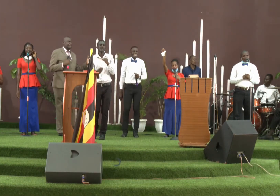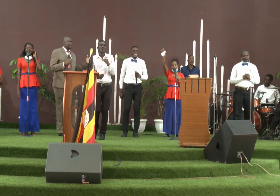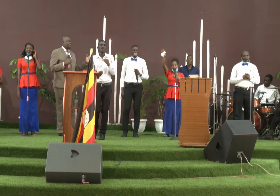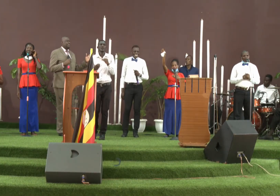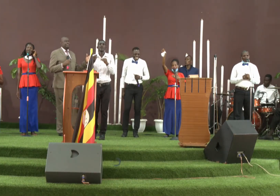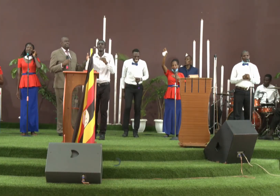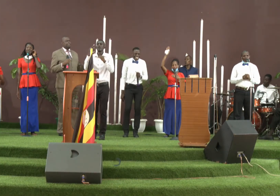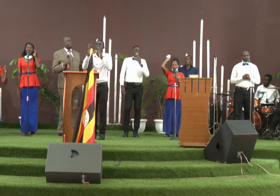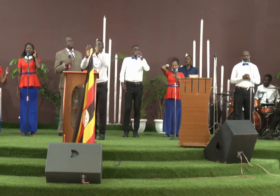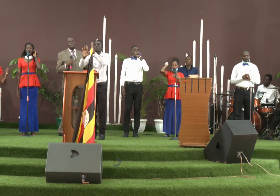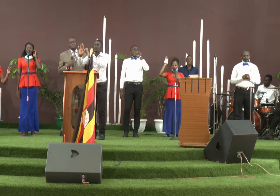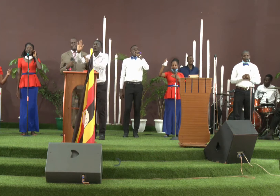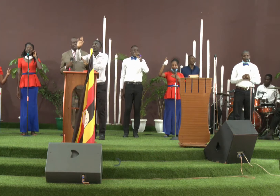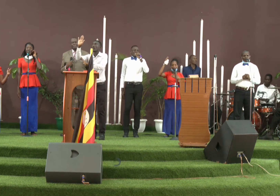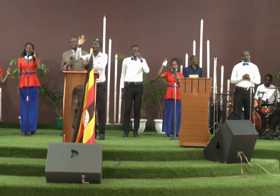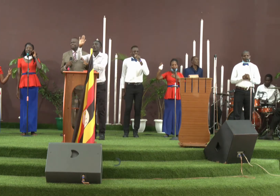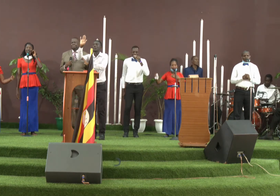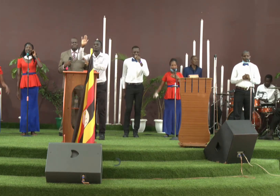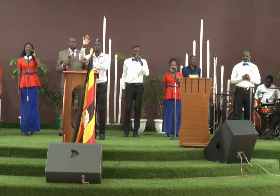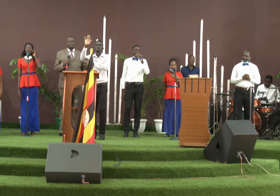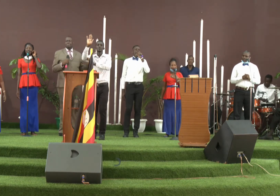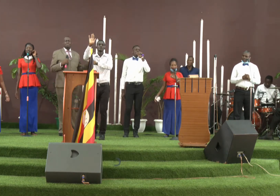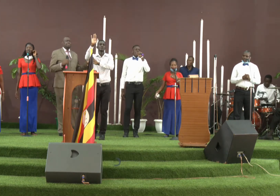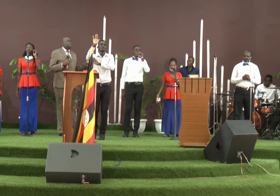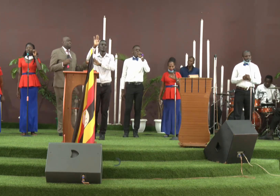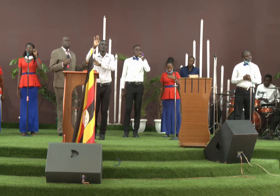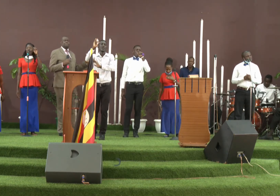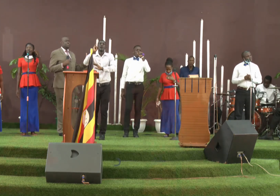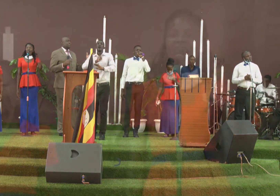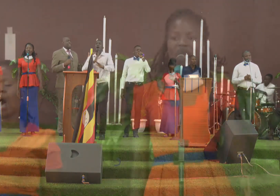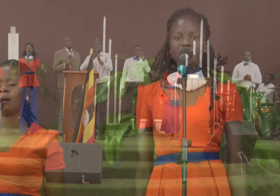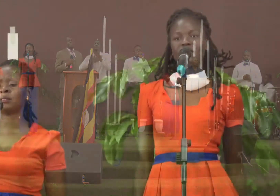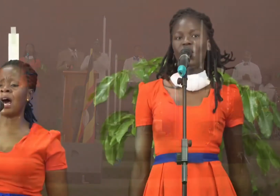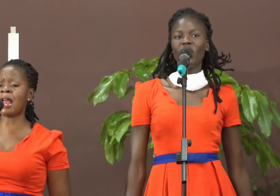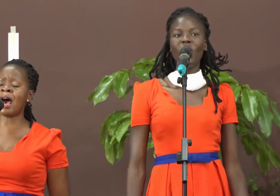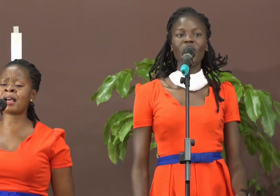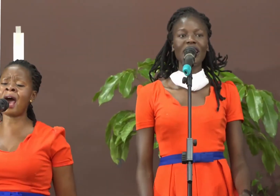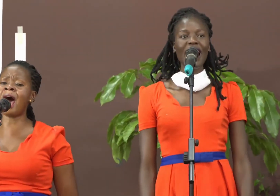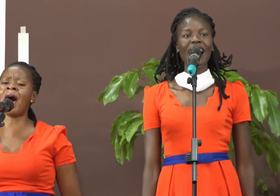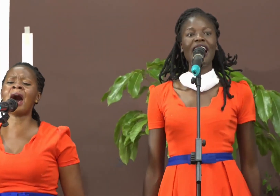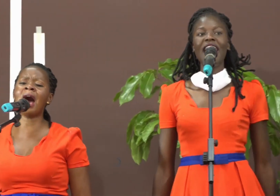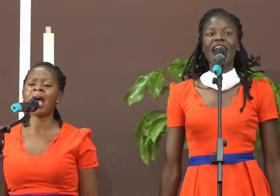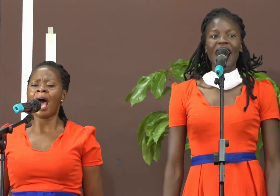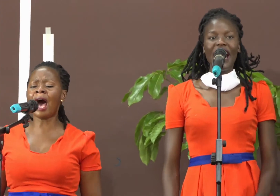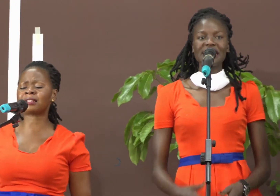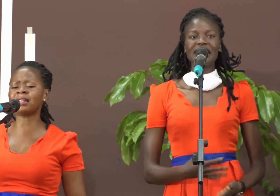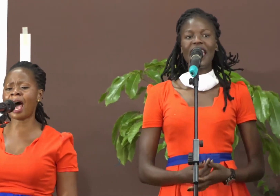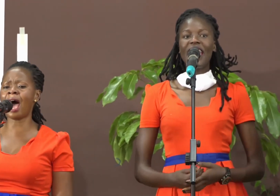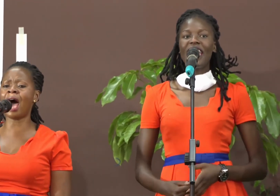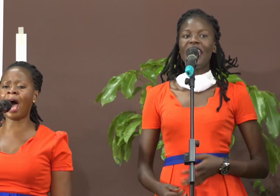a child. Yeah, yeah, I'm no longer